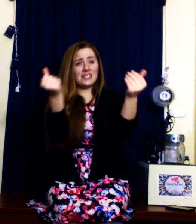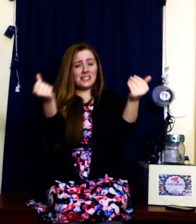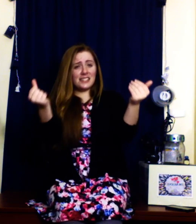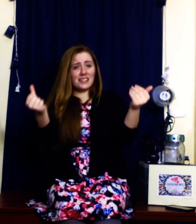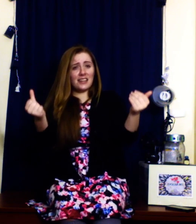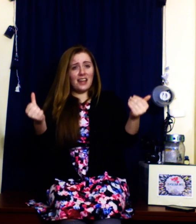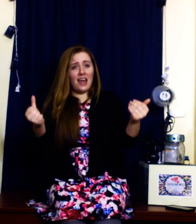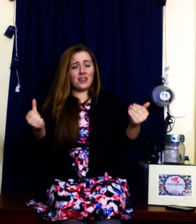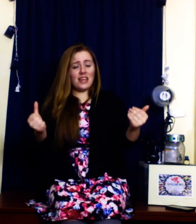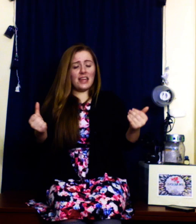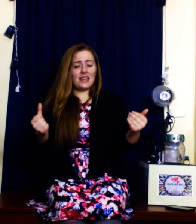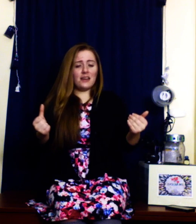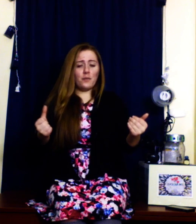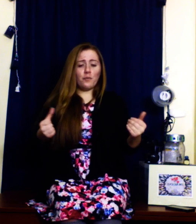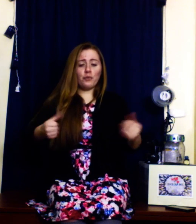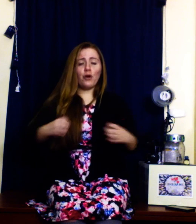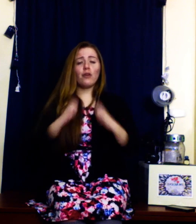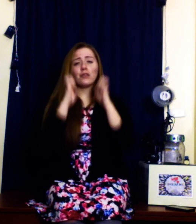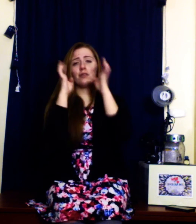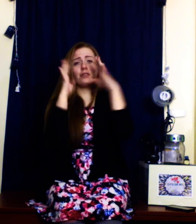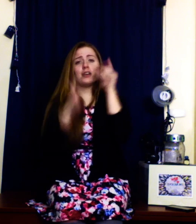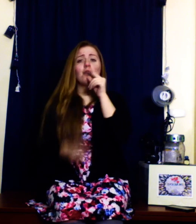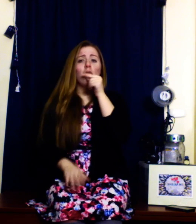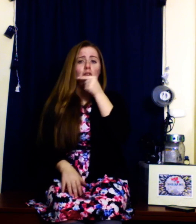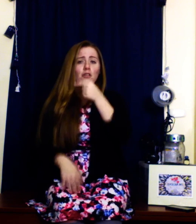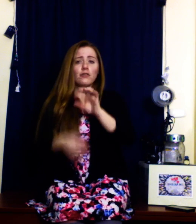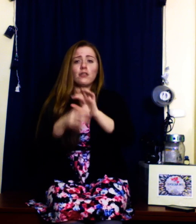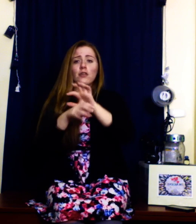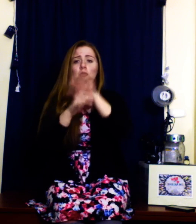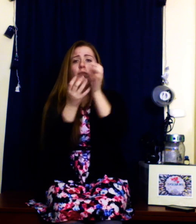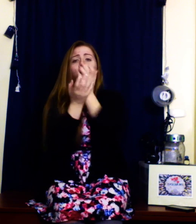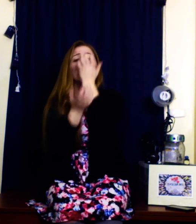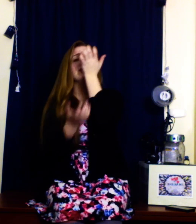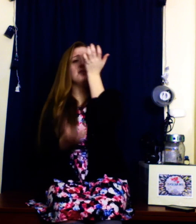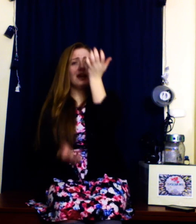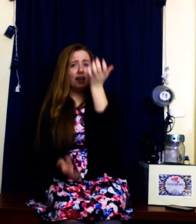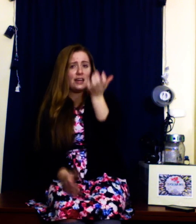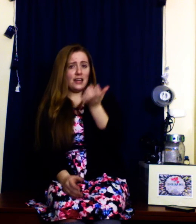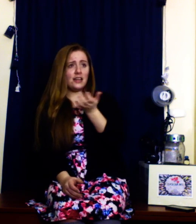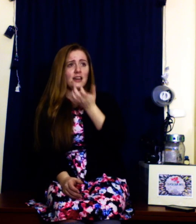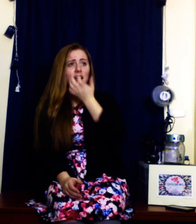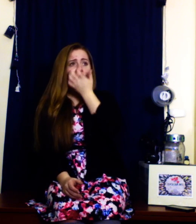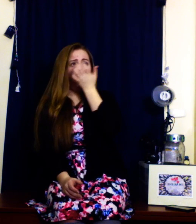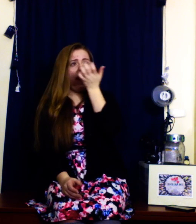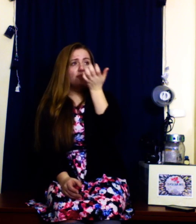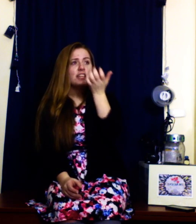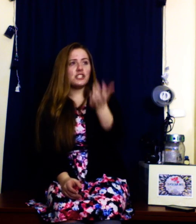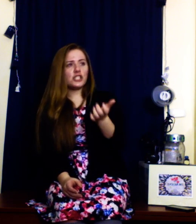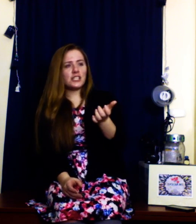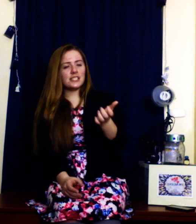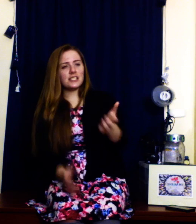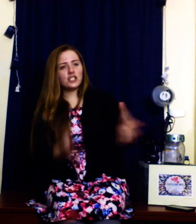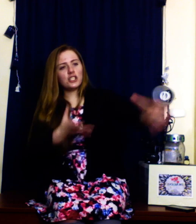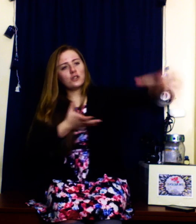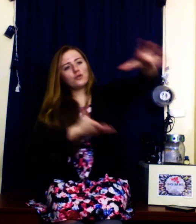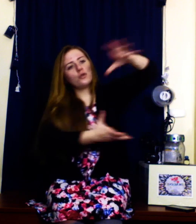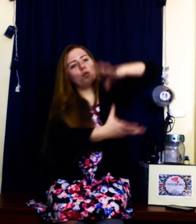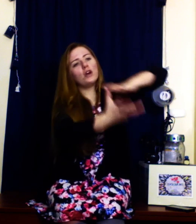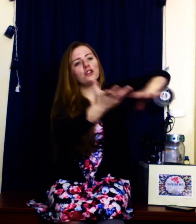fades, and then blowing through the thick corn, through the bales of hay, and then she does this, she goes through the